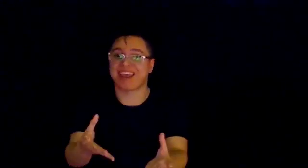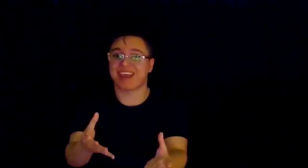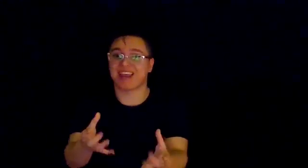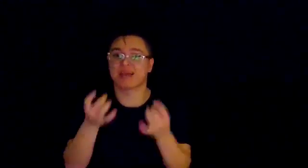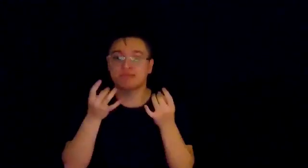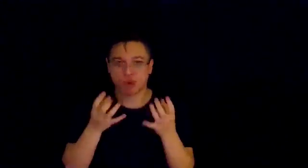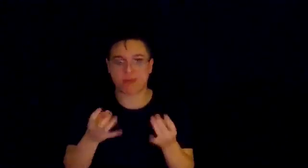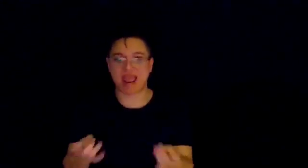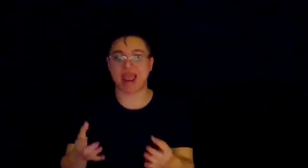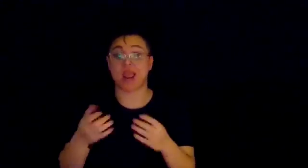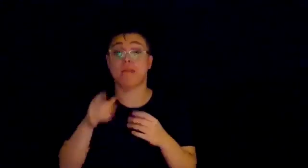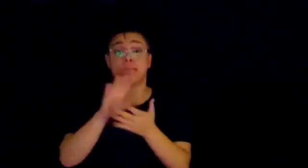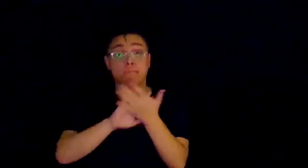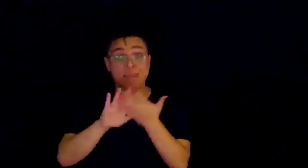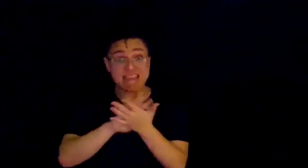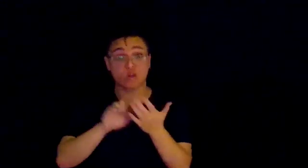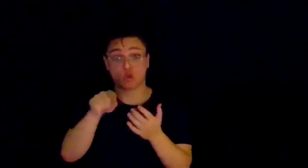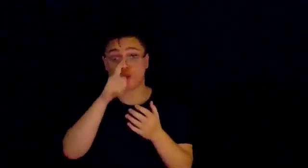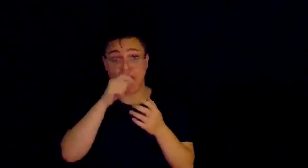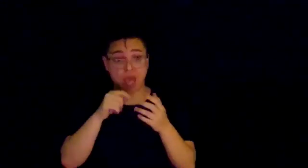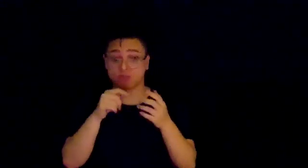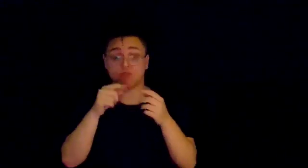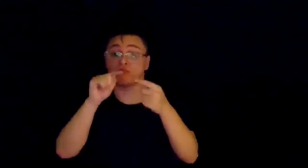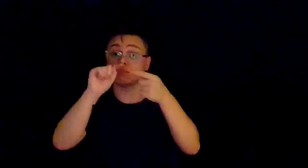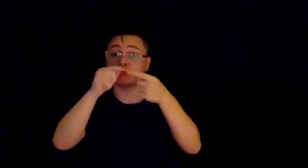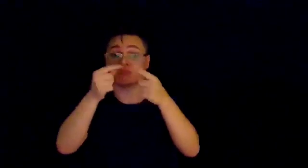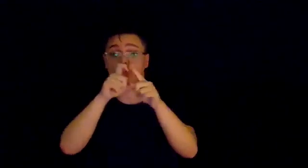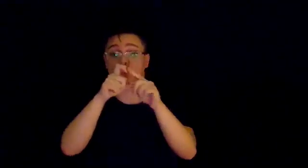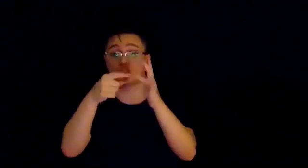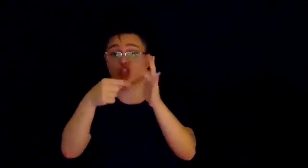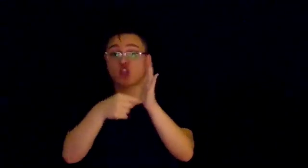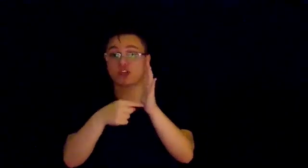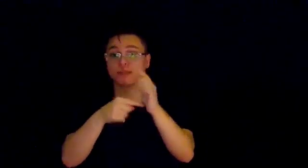really prepare for your meetings. Prepare as much as you can.